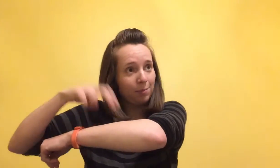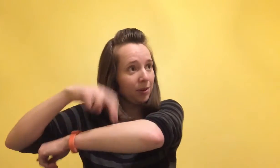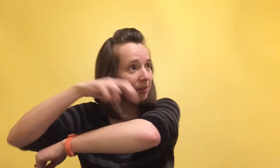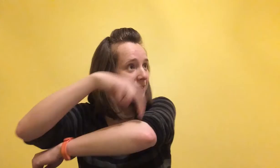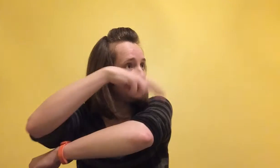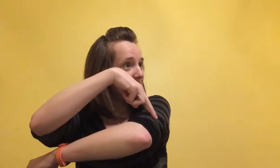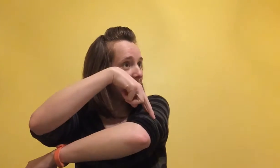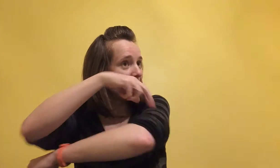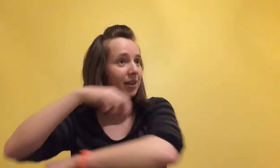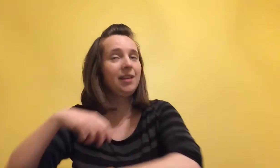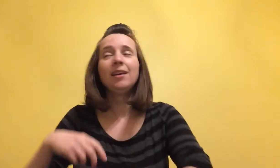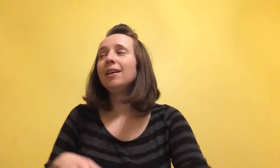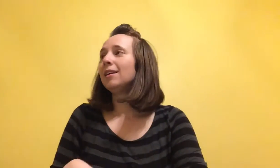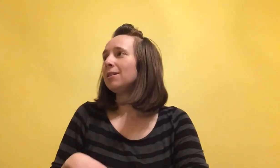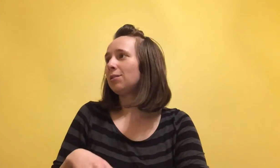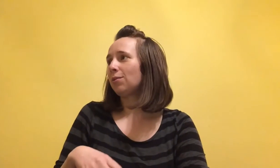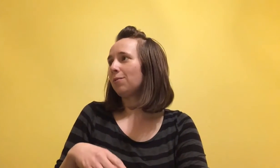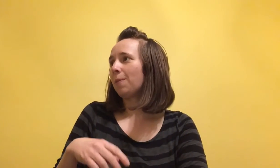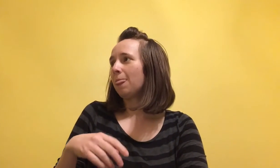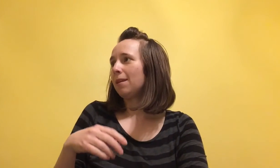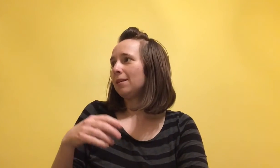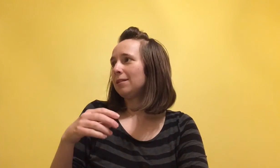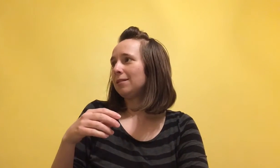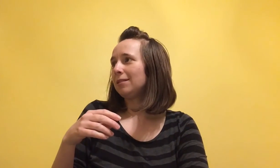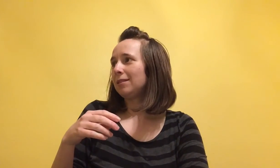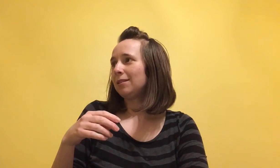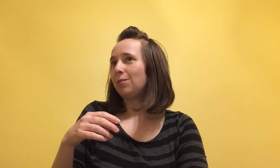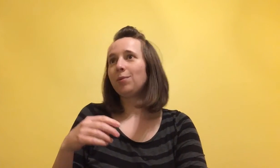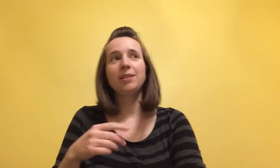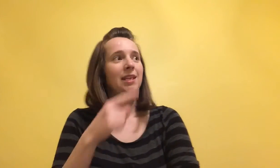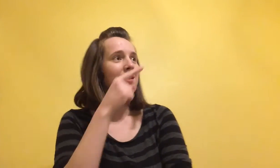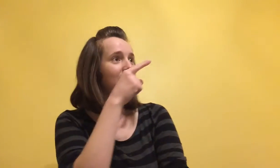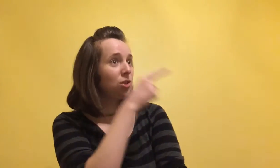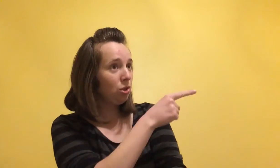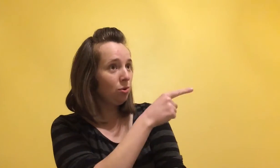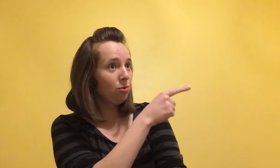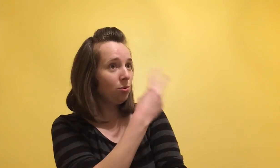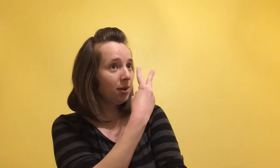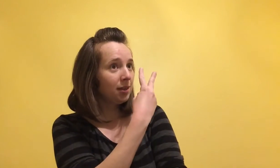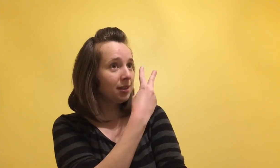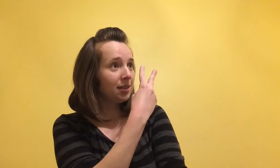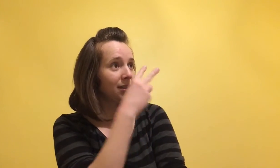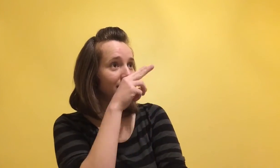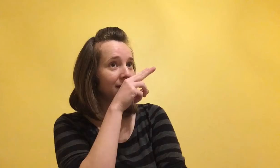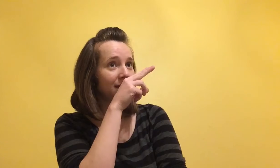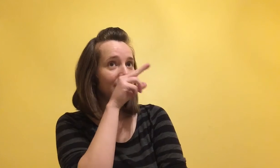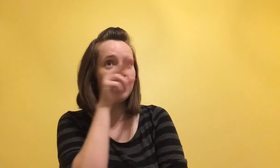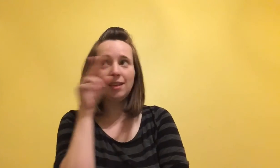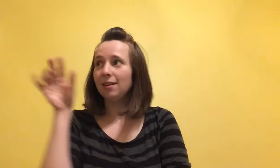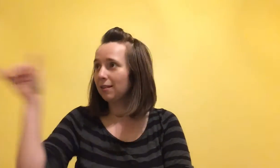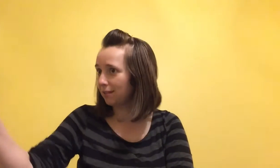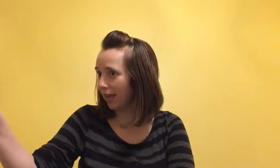grasshopper? Okay, so we wouldn't say, did you see